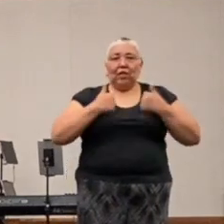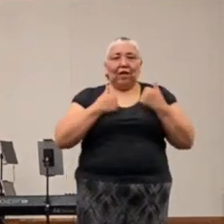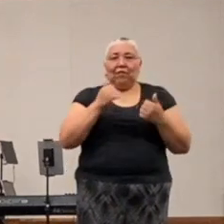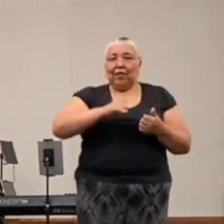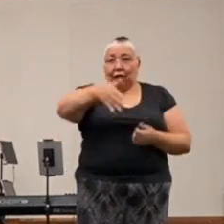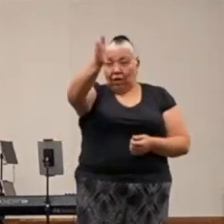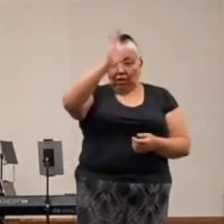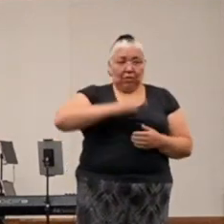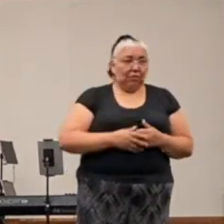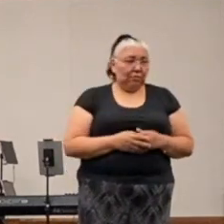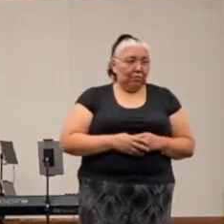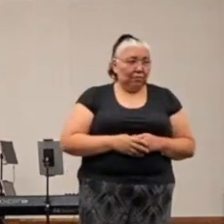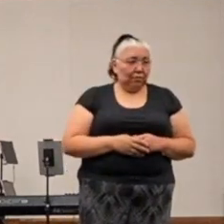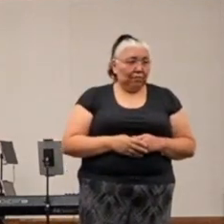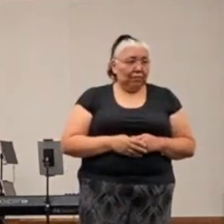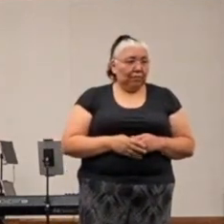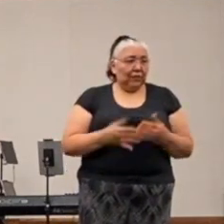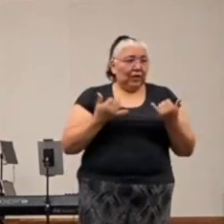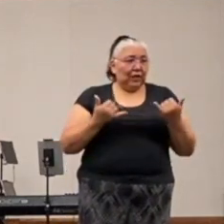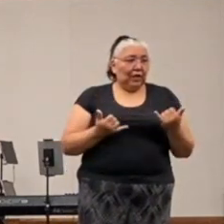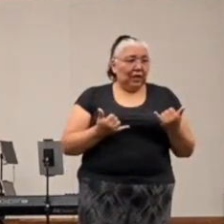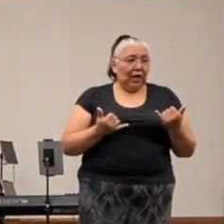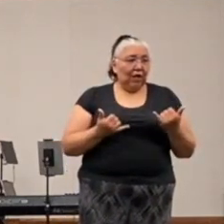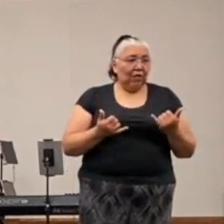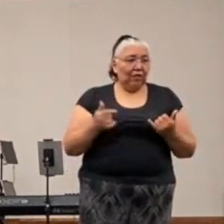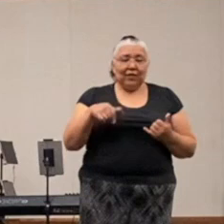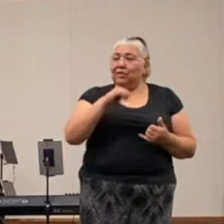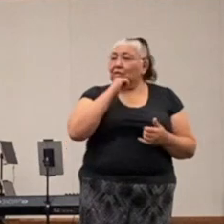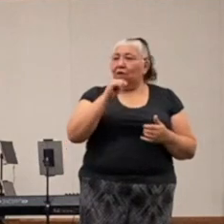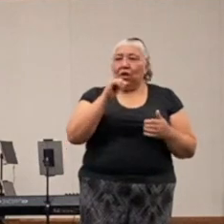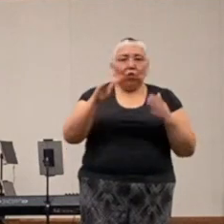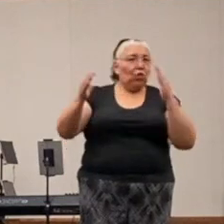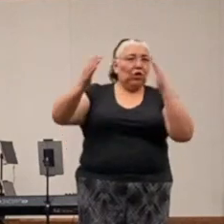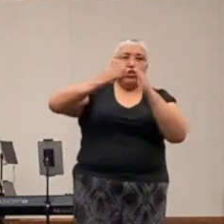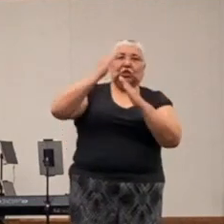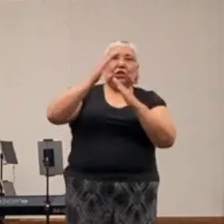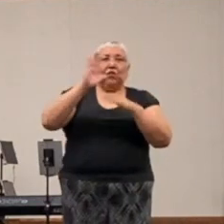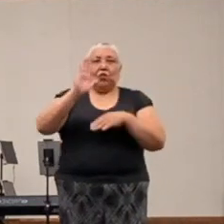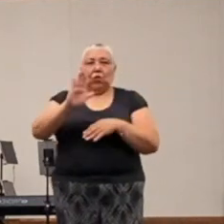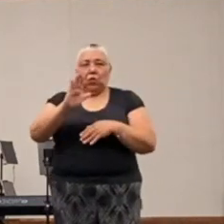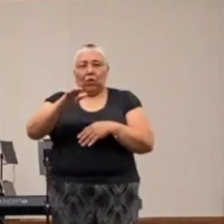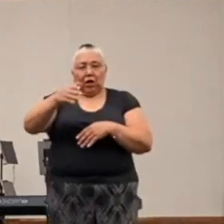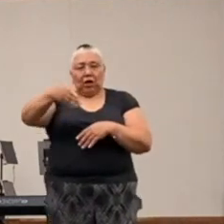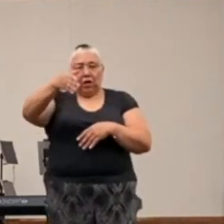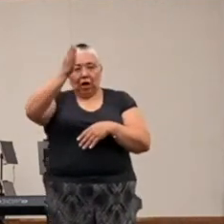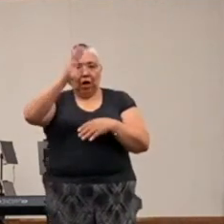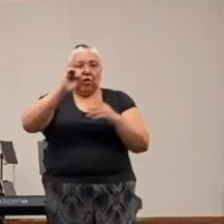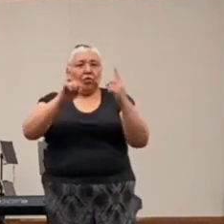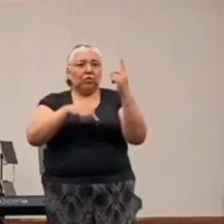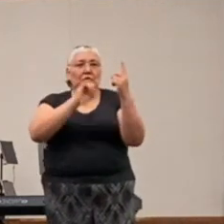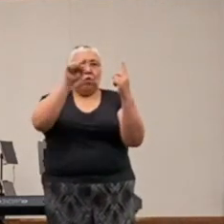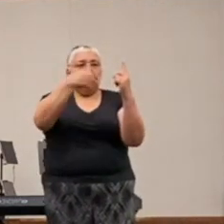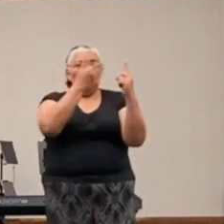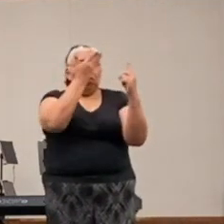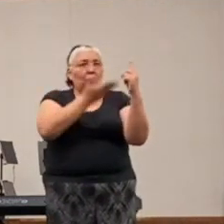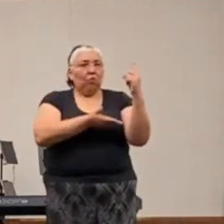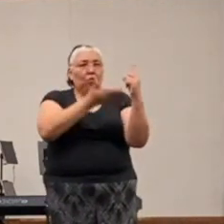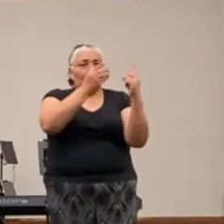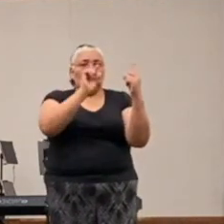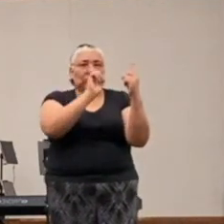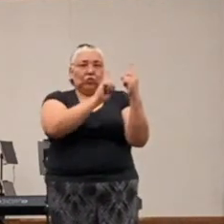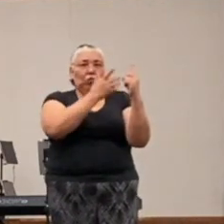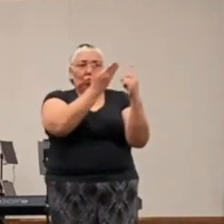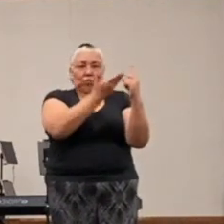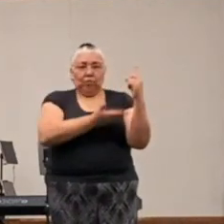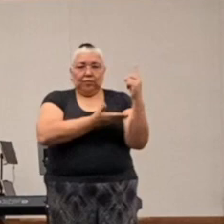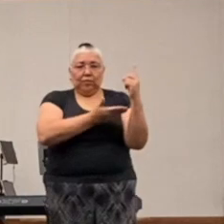God. He is not to be your chief God. He is to be your only God. That's who he is supposed